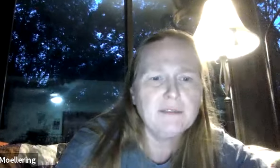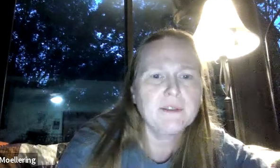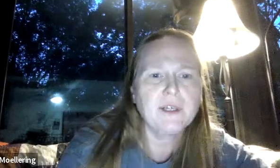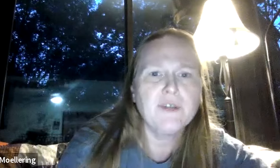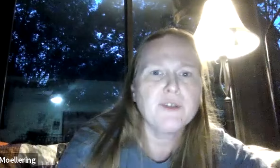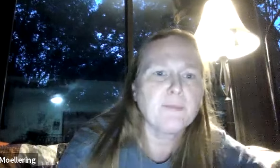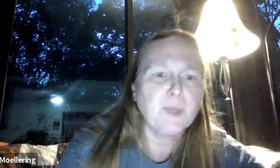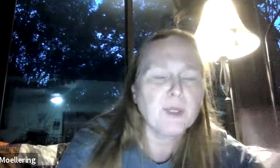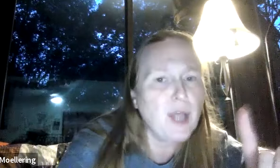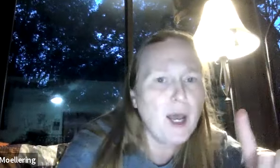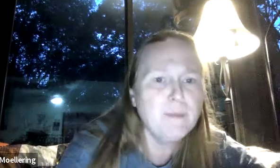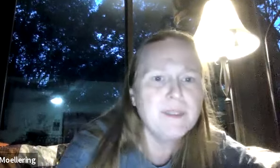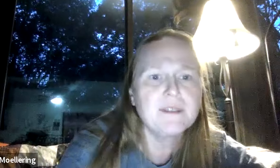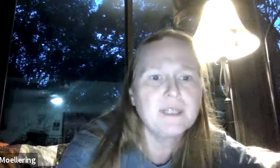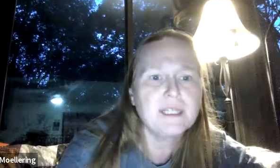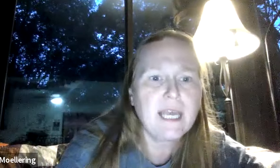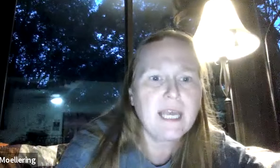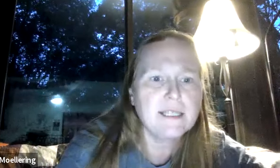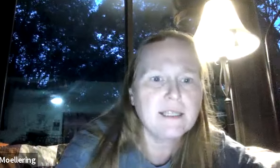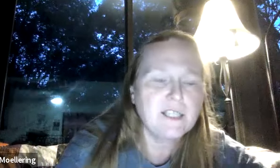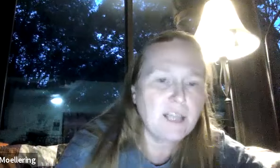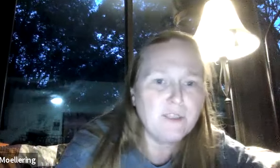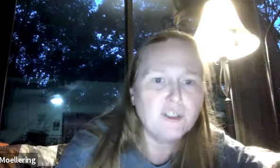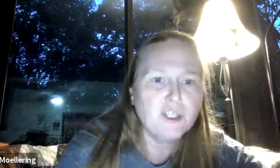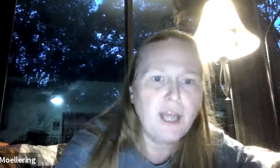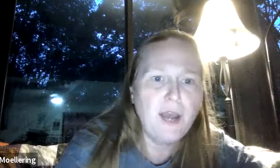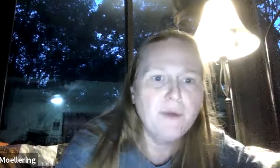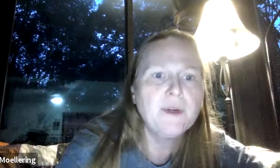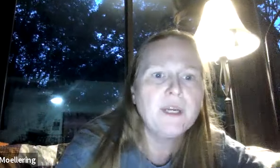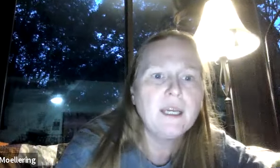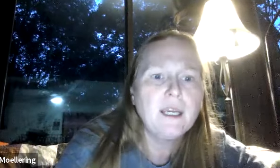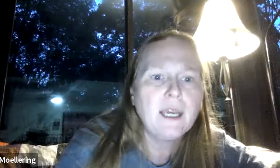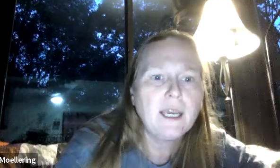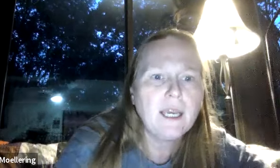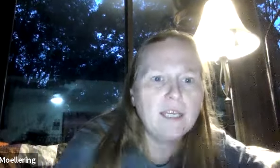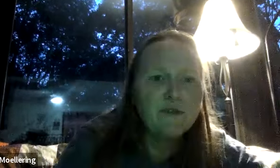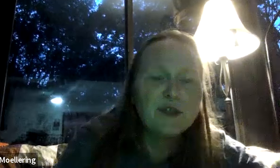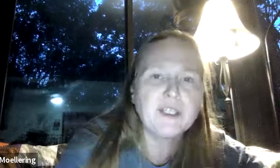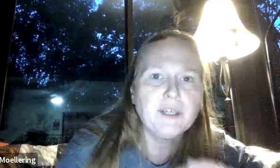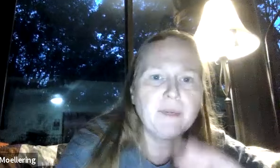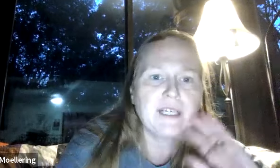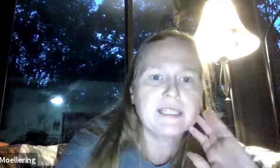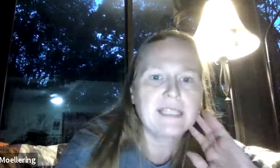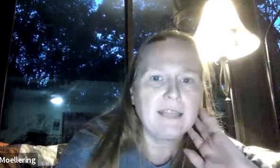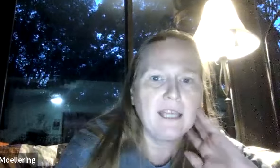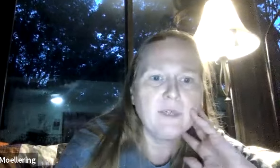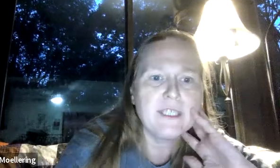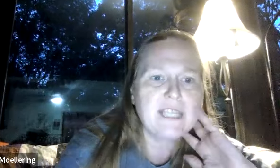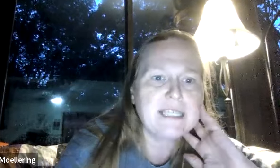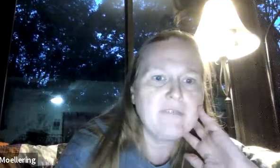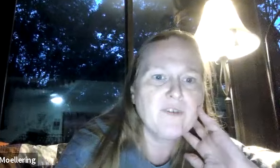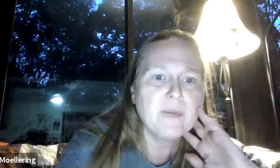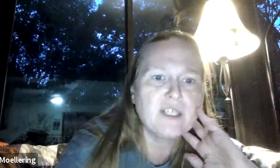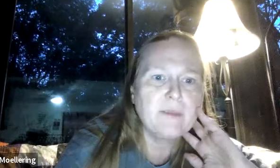section under book clubs that says stuff you should know. And if you click on American Sign Language, that's information about